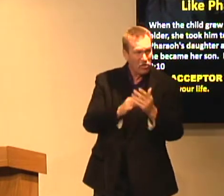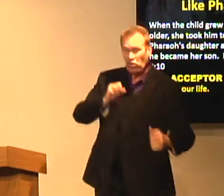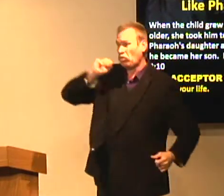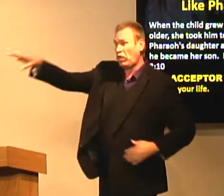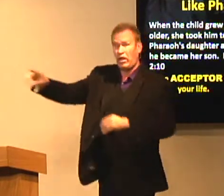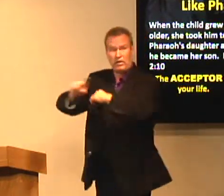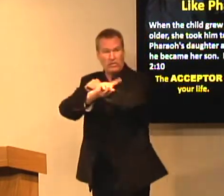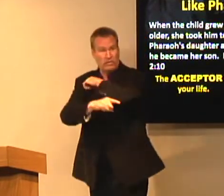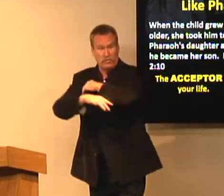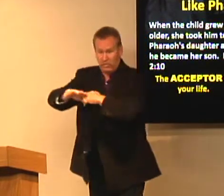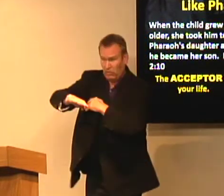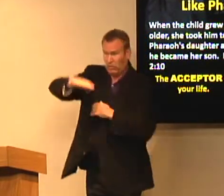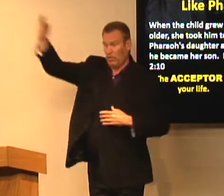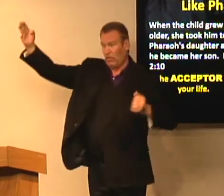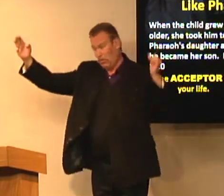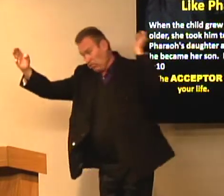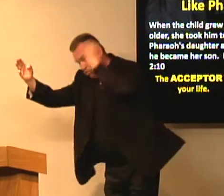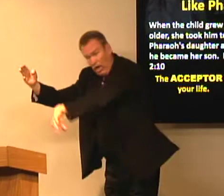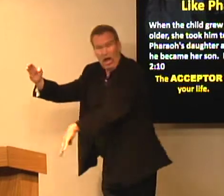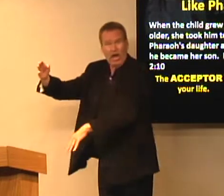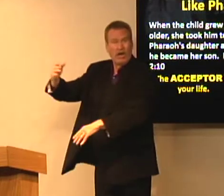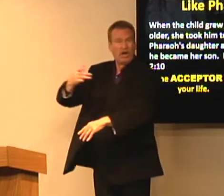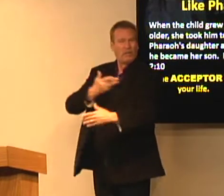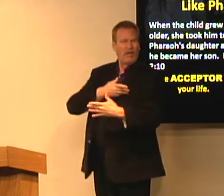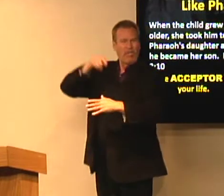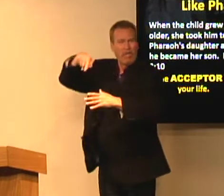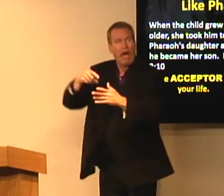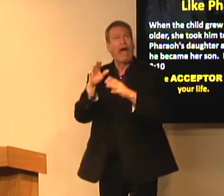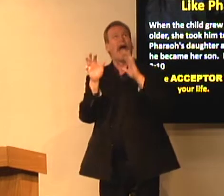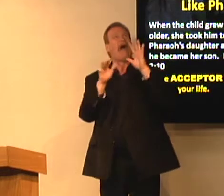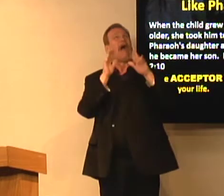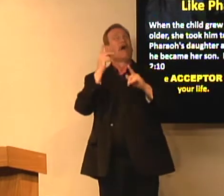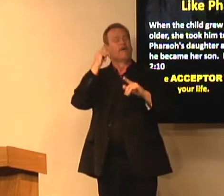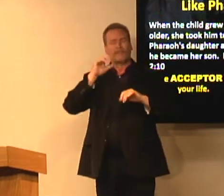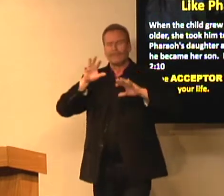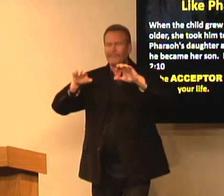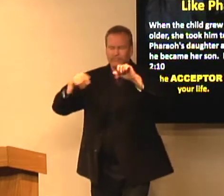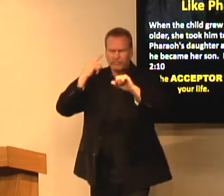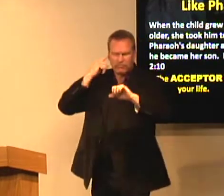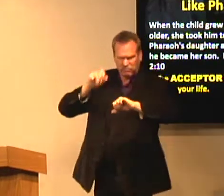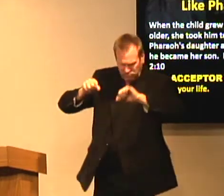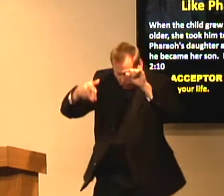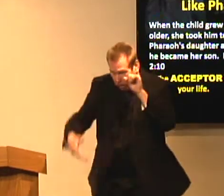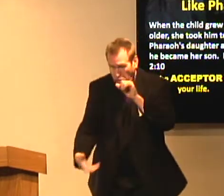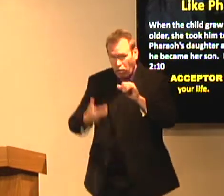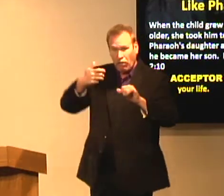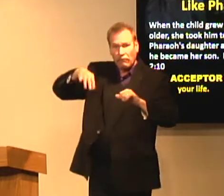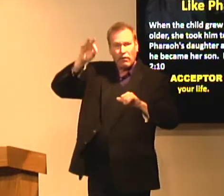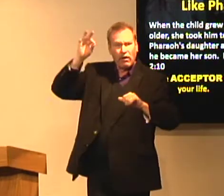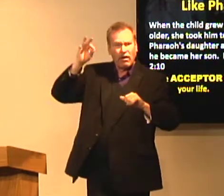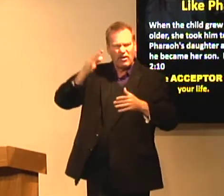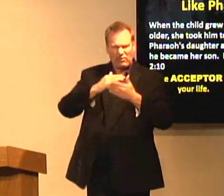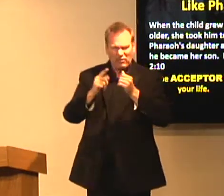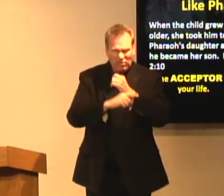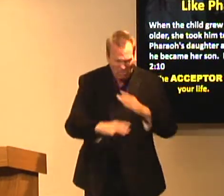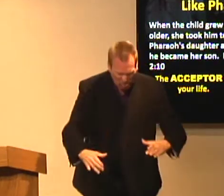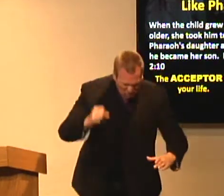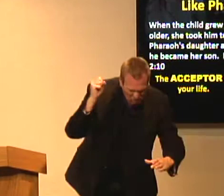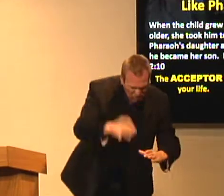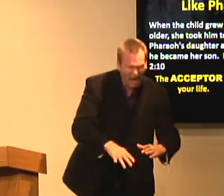the story, right? We know how people nowadays, will put babies in the trash, and other people will hear them and will